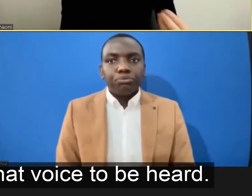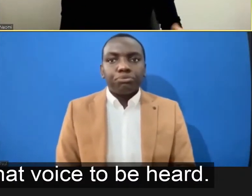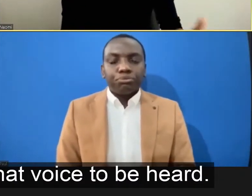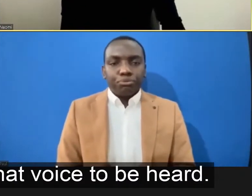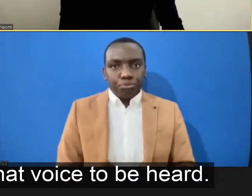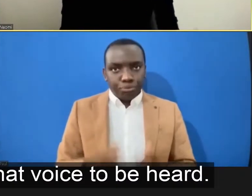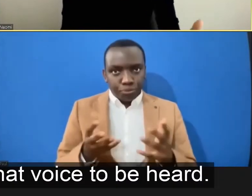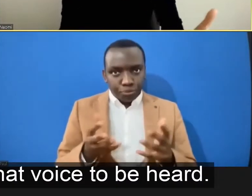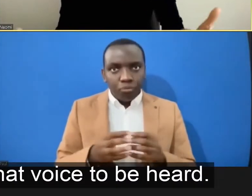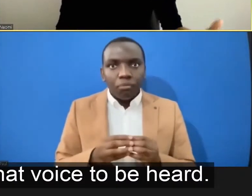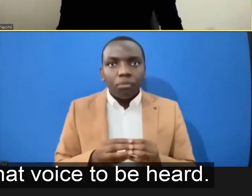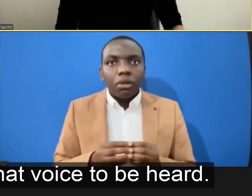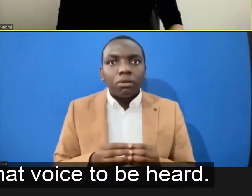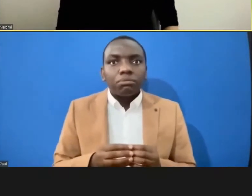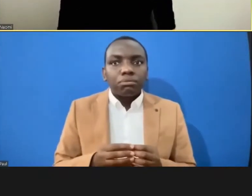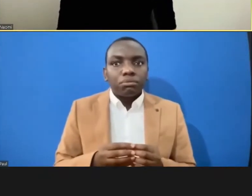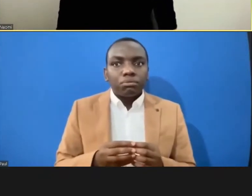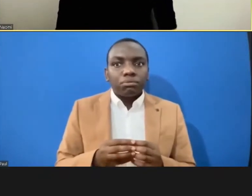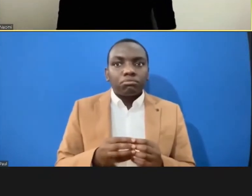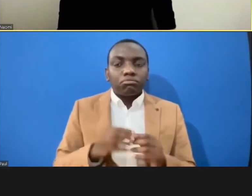that will help that voice to be heard.